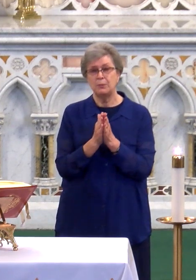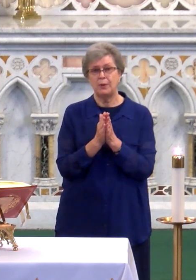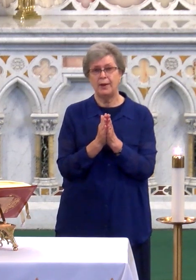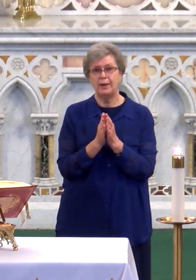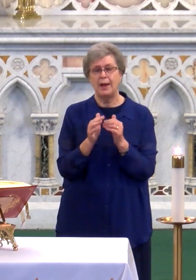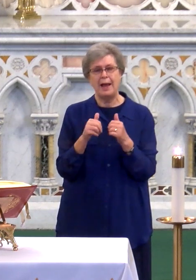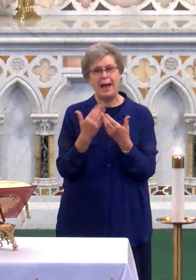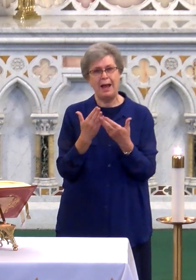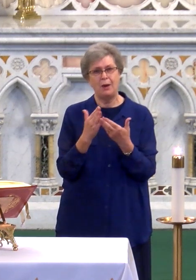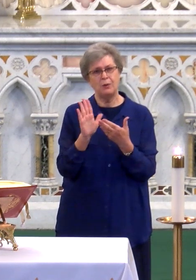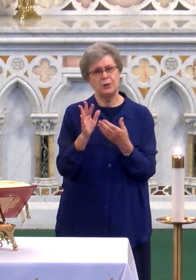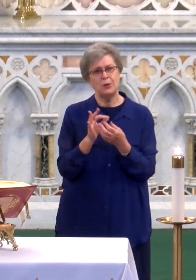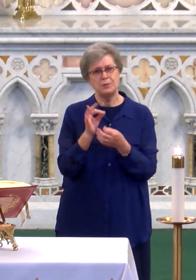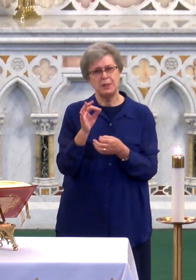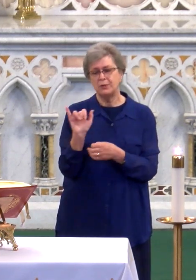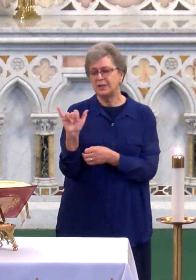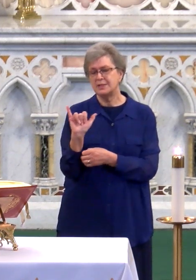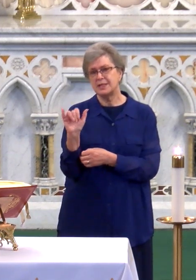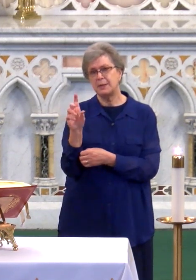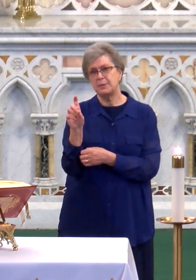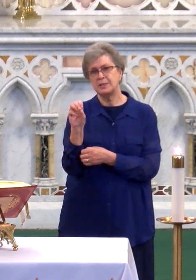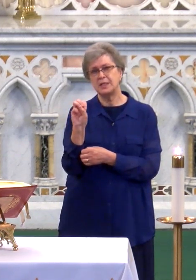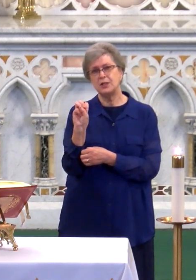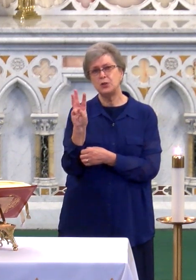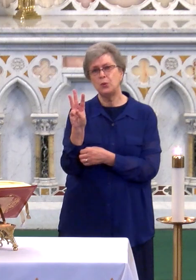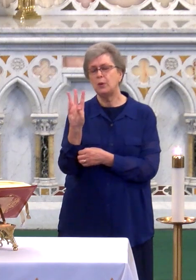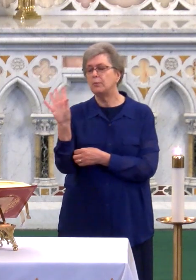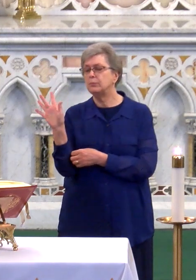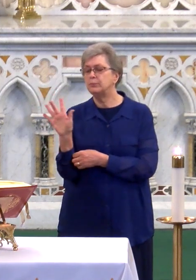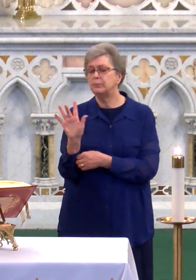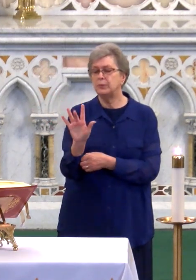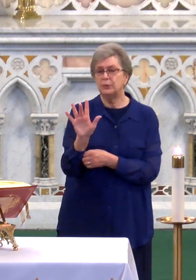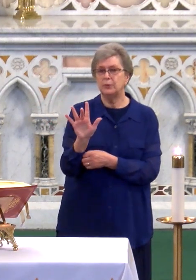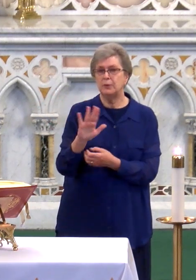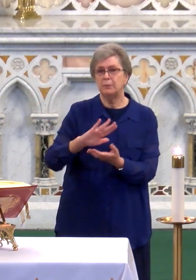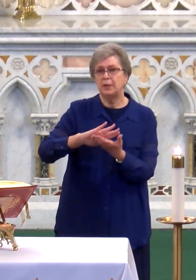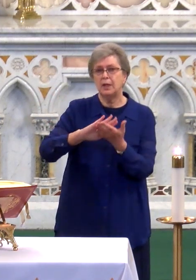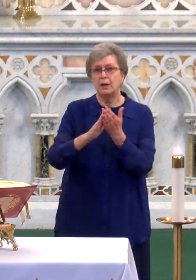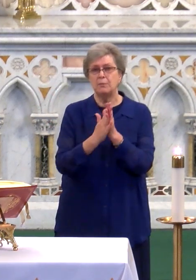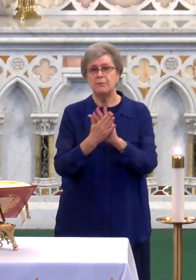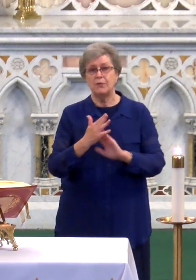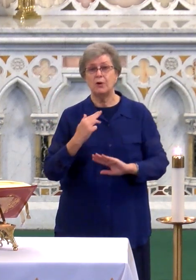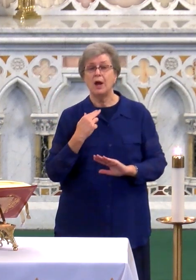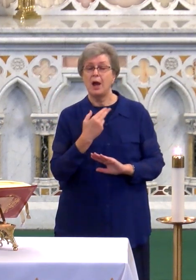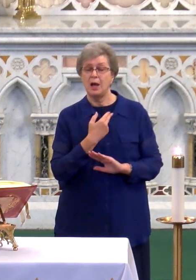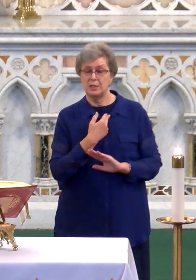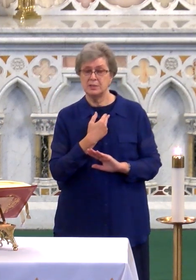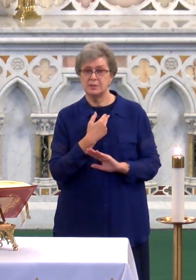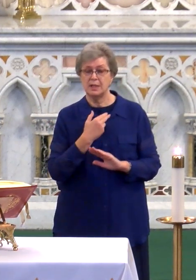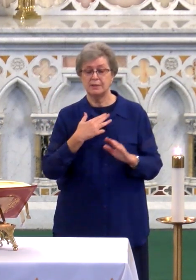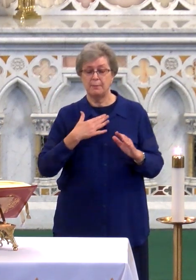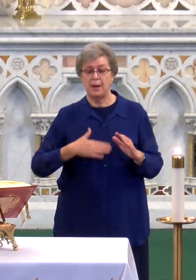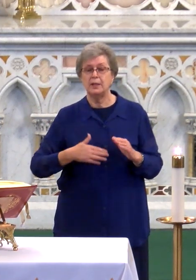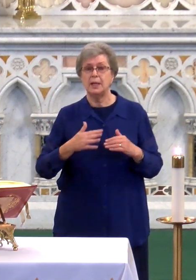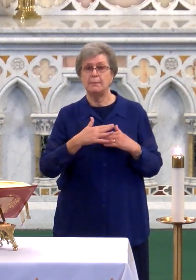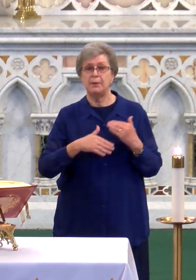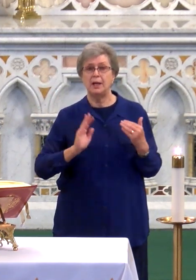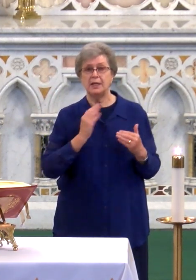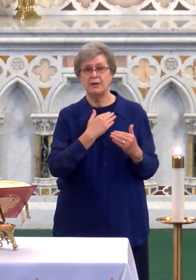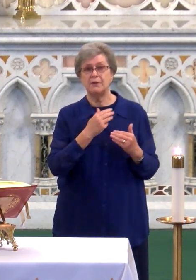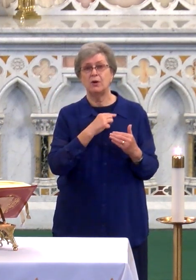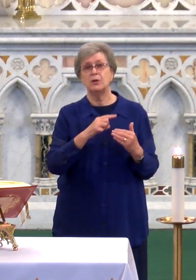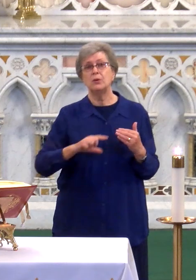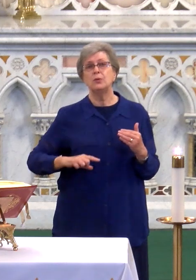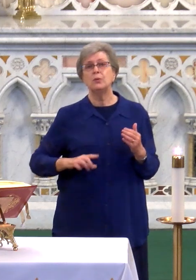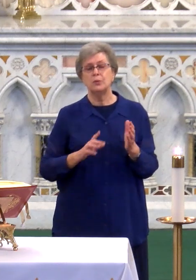by sending down your Spirit upon them like the dewfall, so that they may become for us the body and blood of our